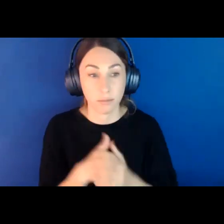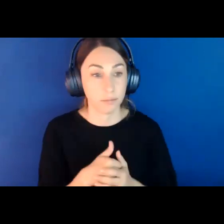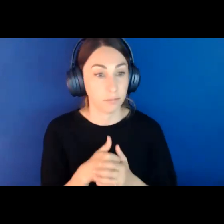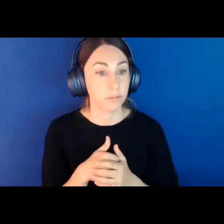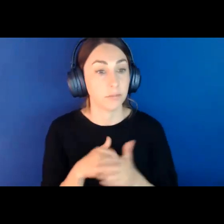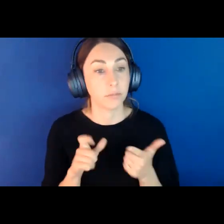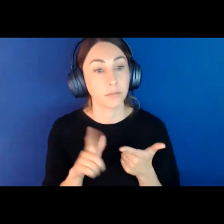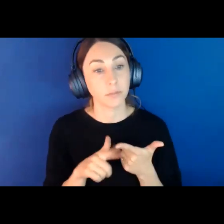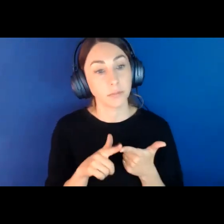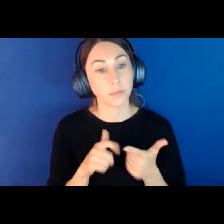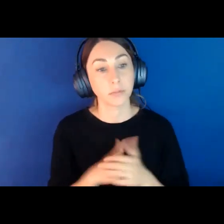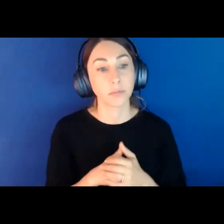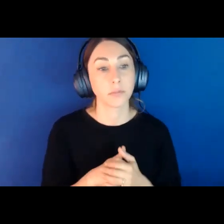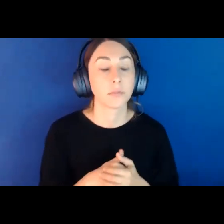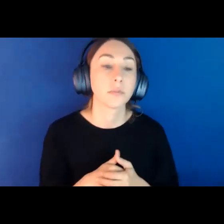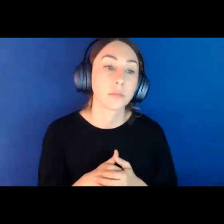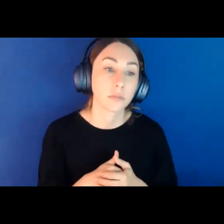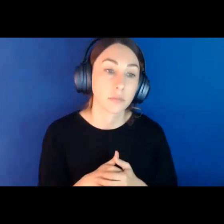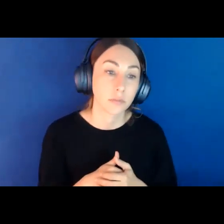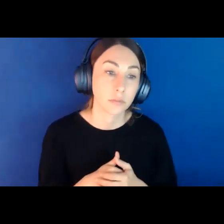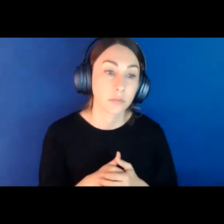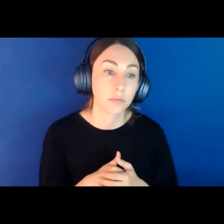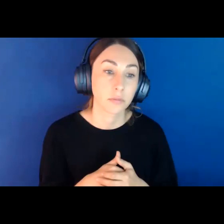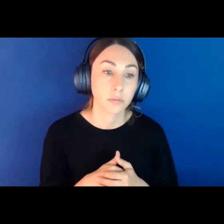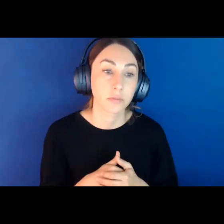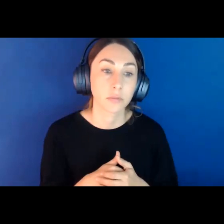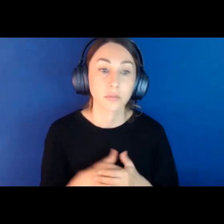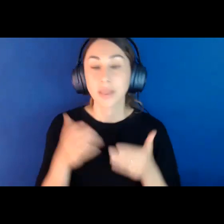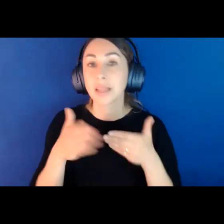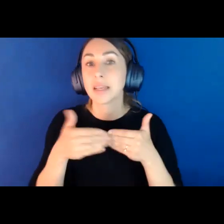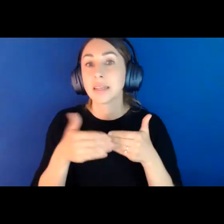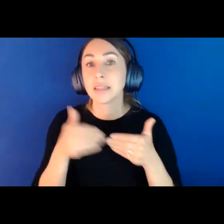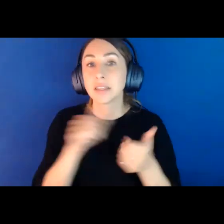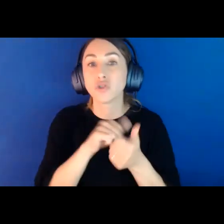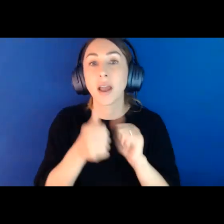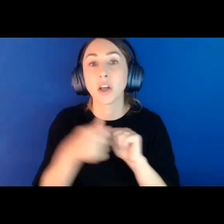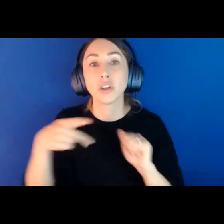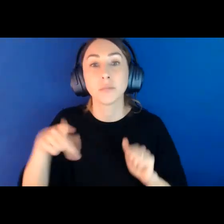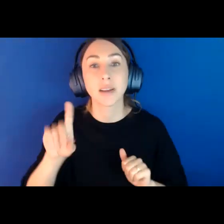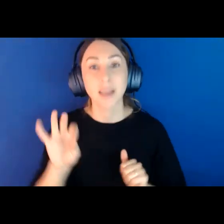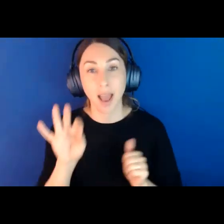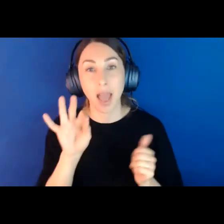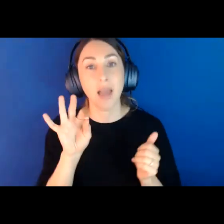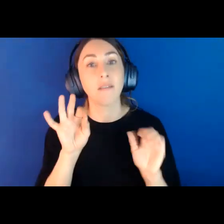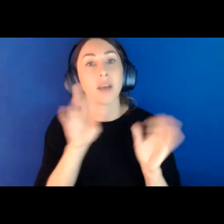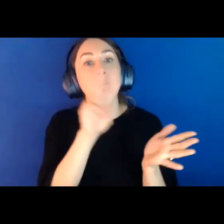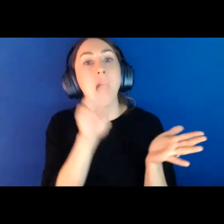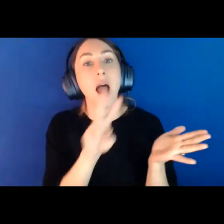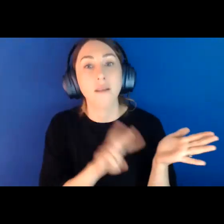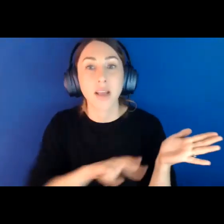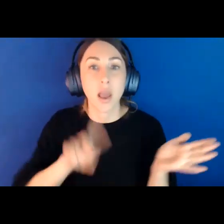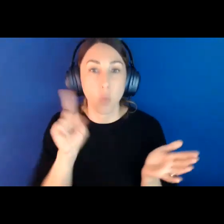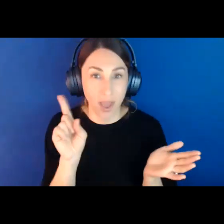two, the ease of modification for PDF, for navigation within the PDFs.